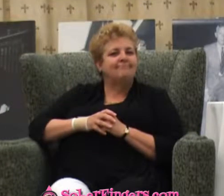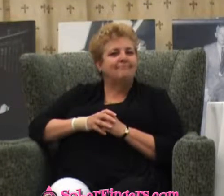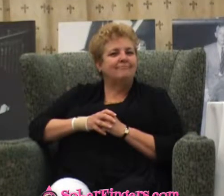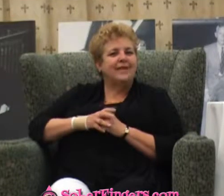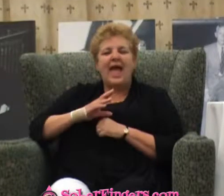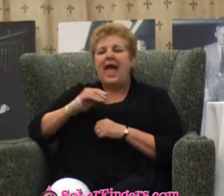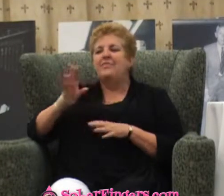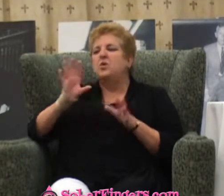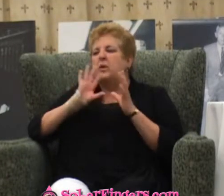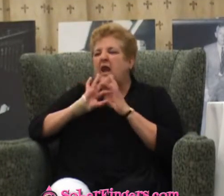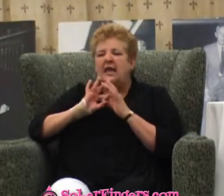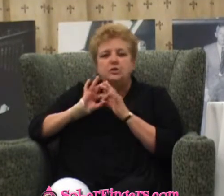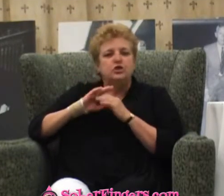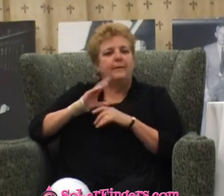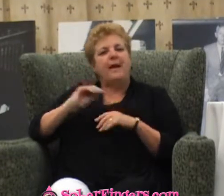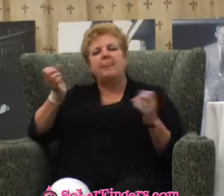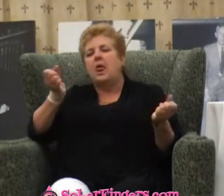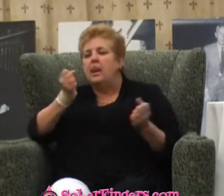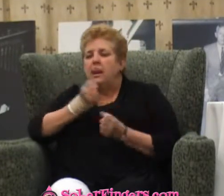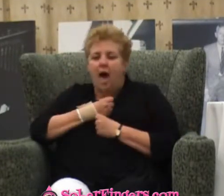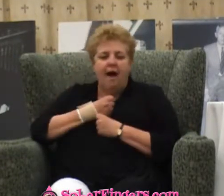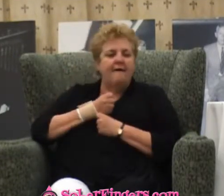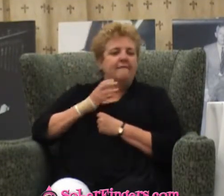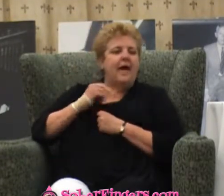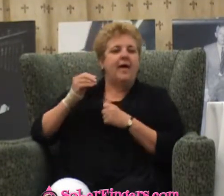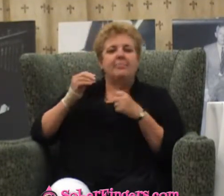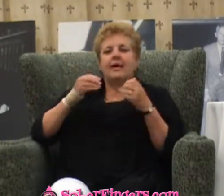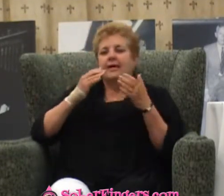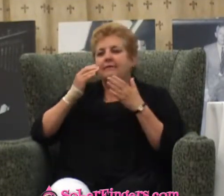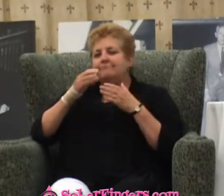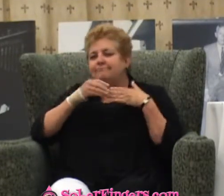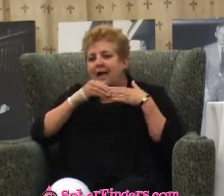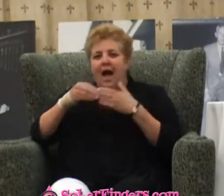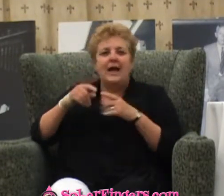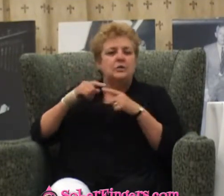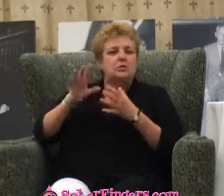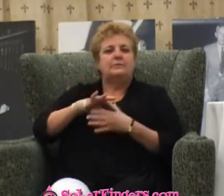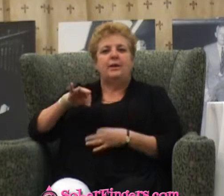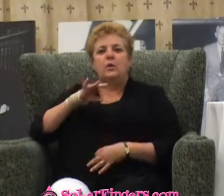and the love and the roadmap to spiritual success that I've found because of Bill and Bob.